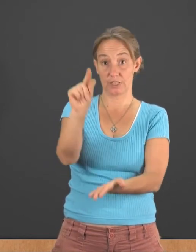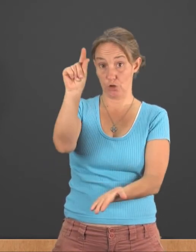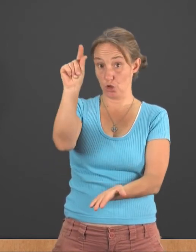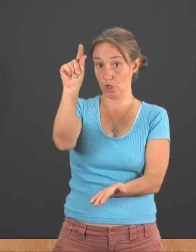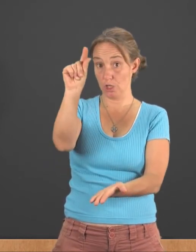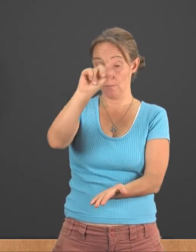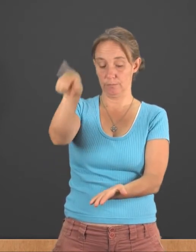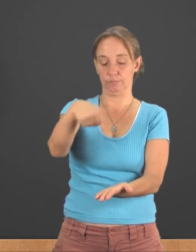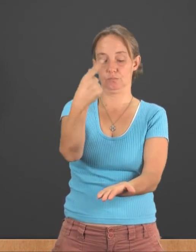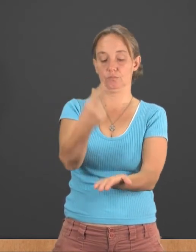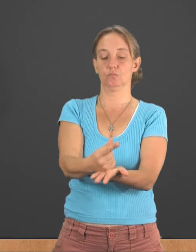a G.